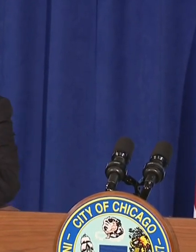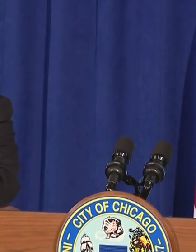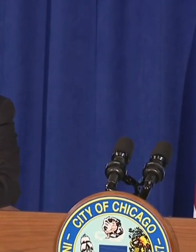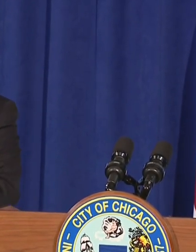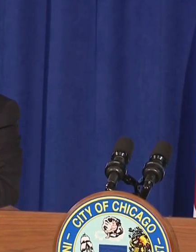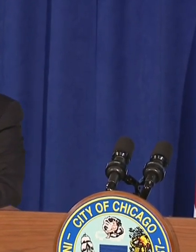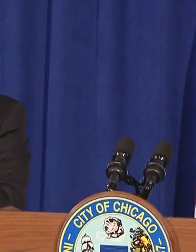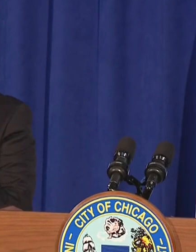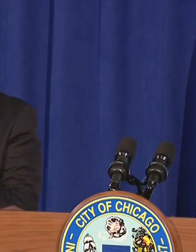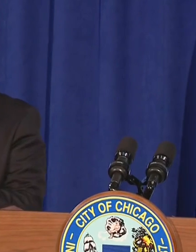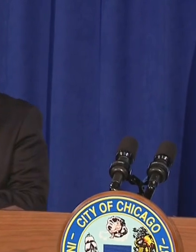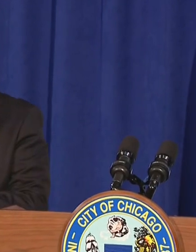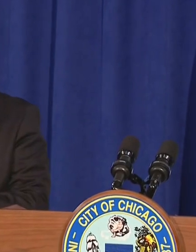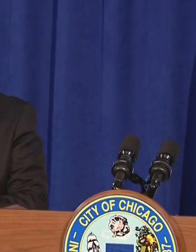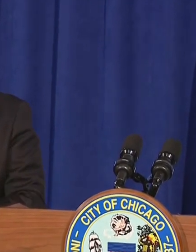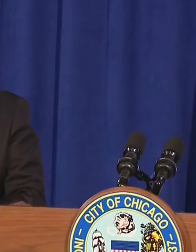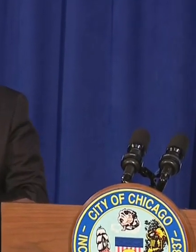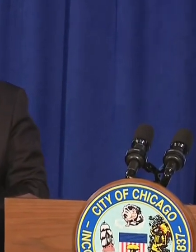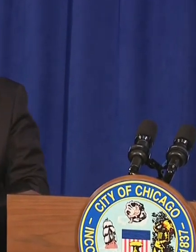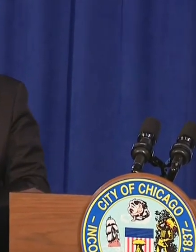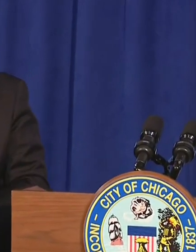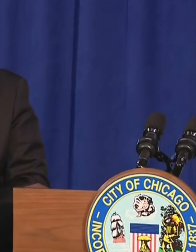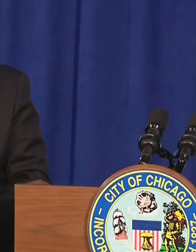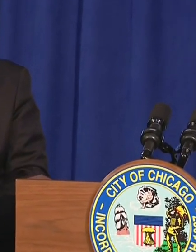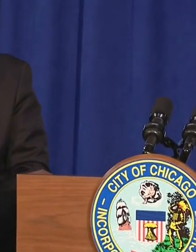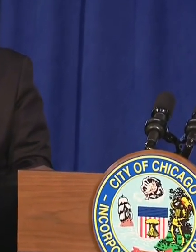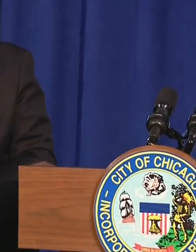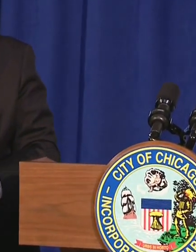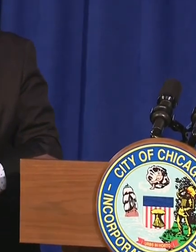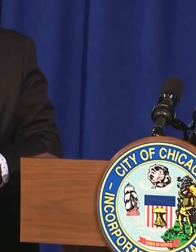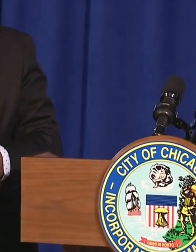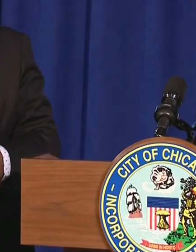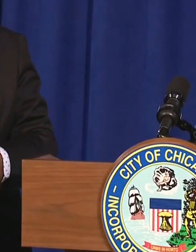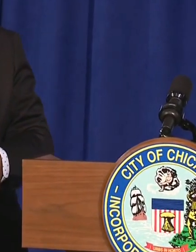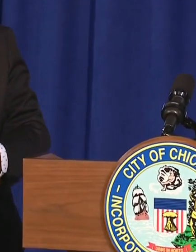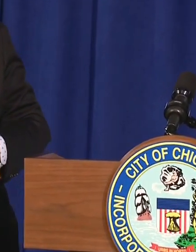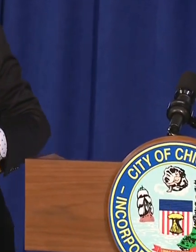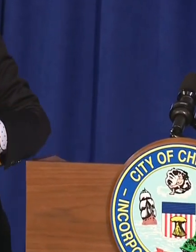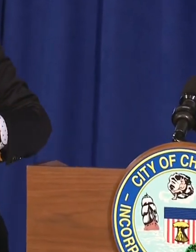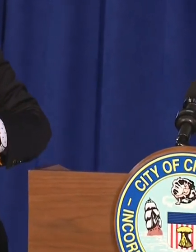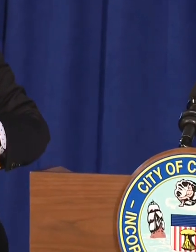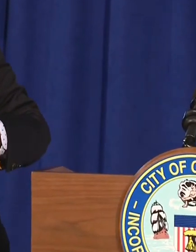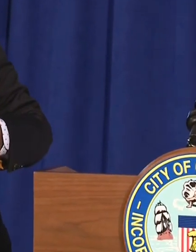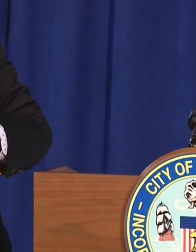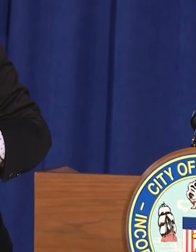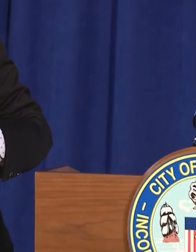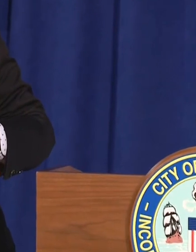Sammy, barbecue, some sides. Can you see that, guys?